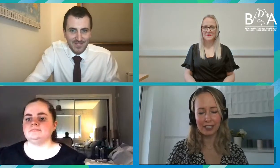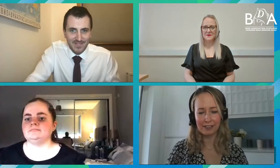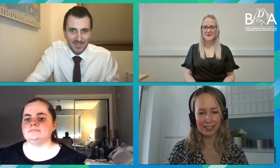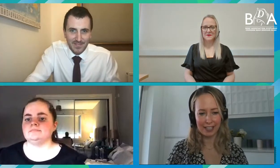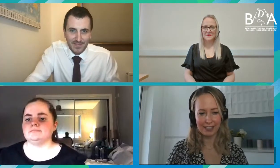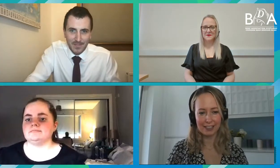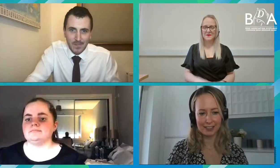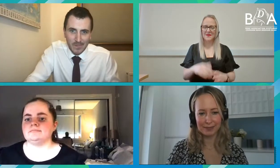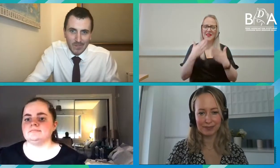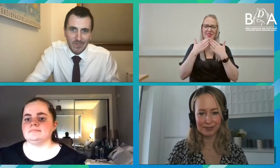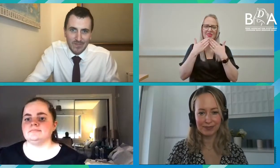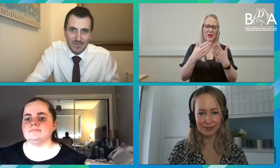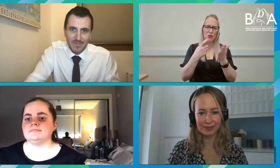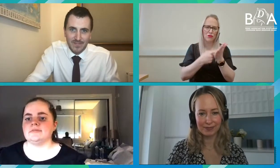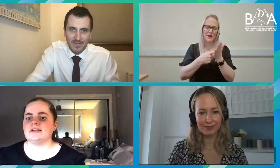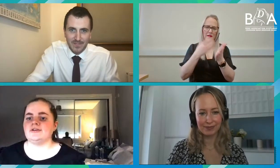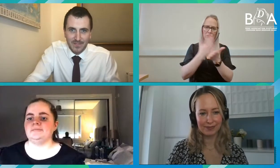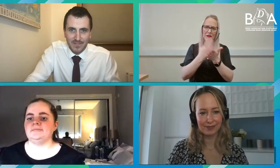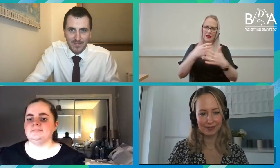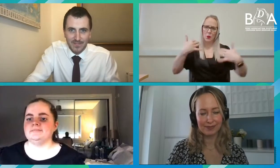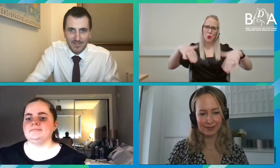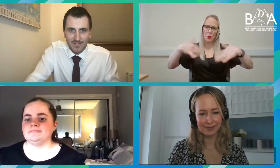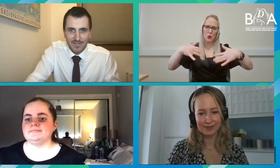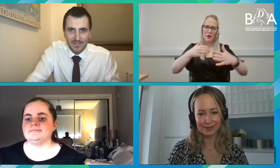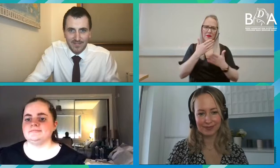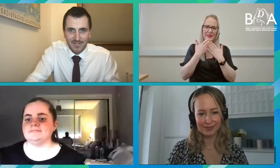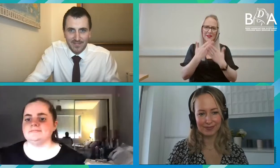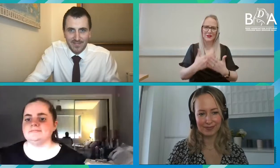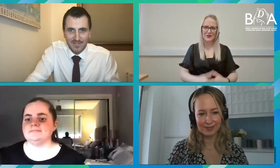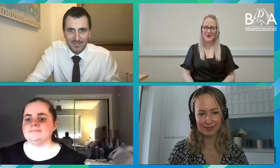was really fantastic. Thank you.